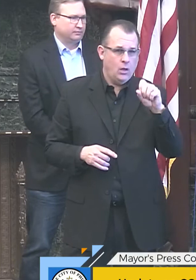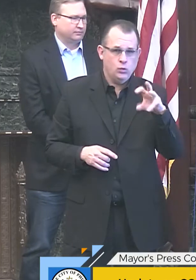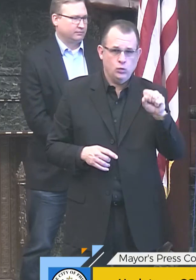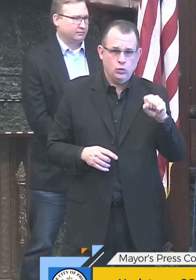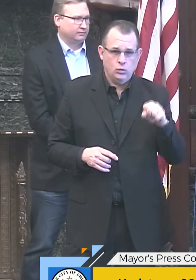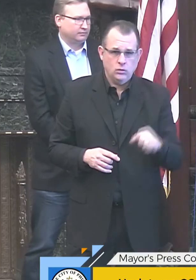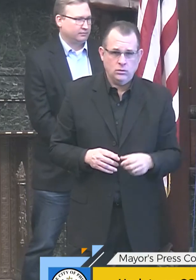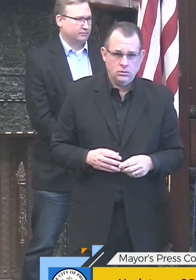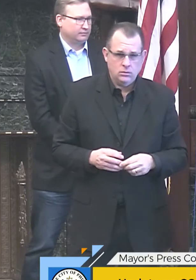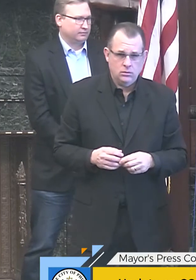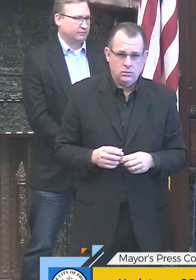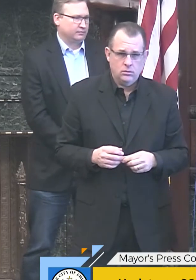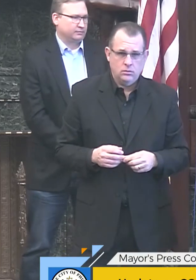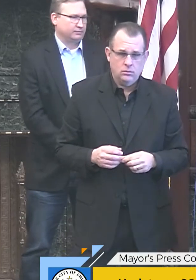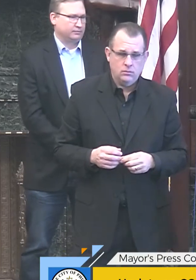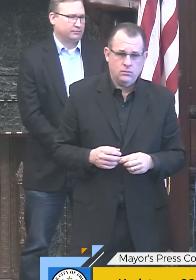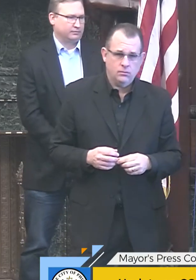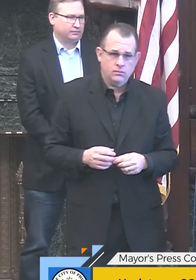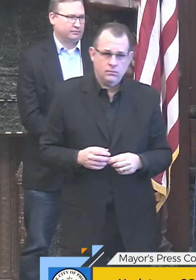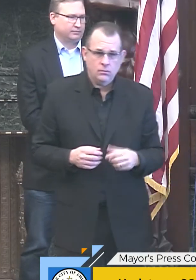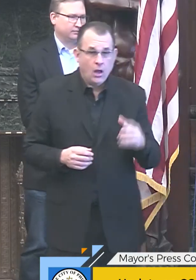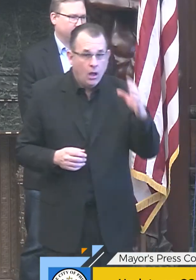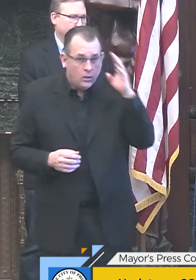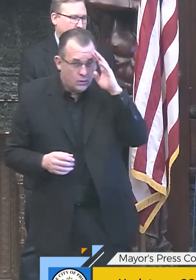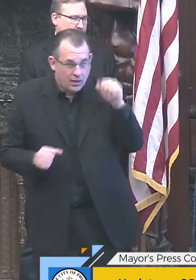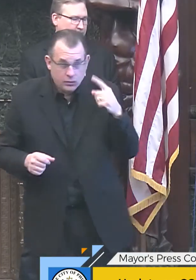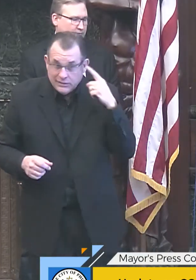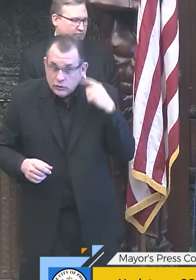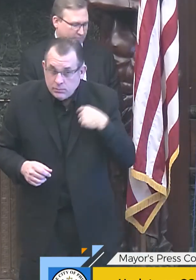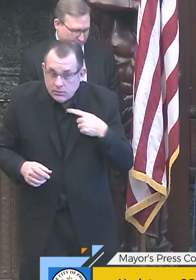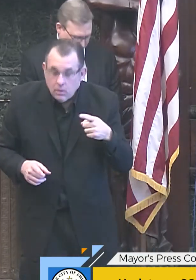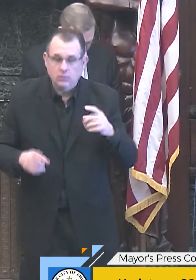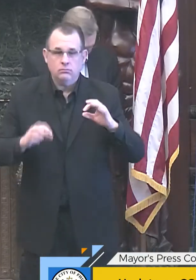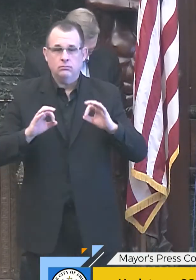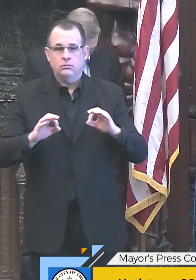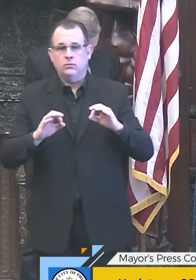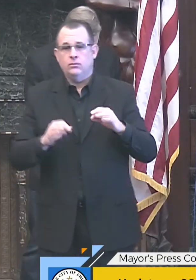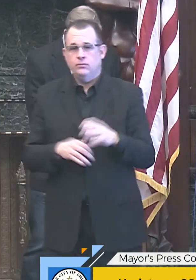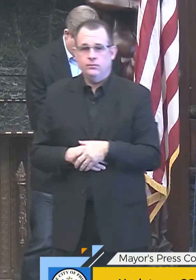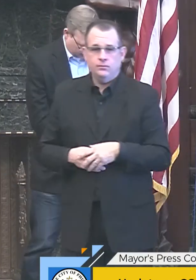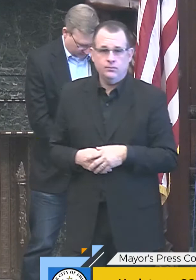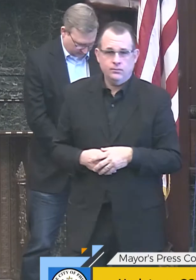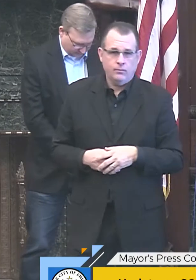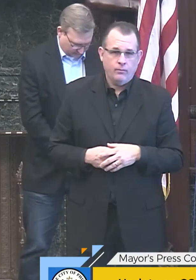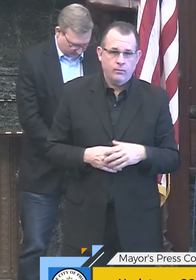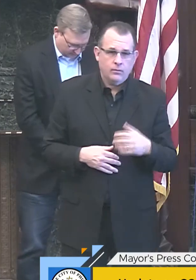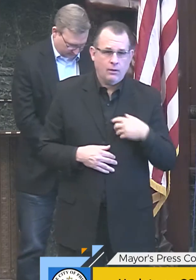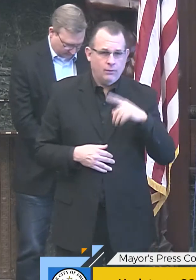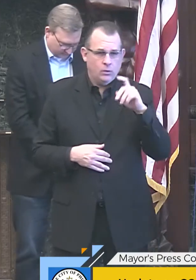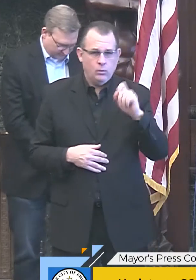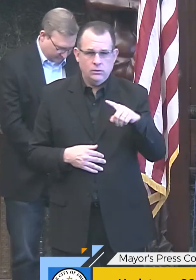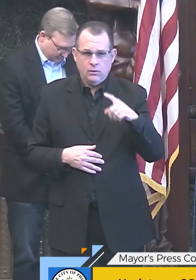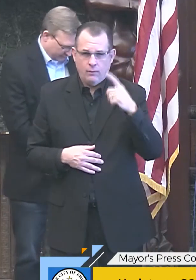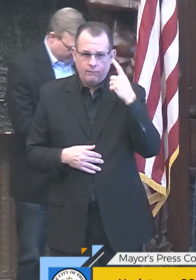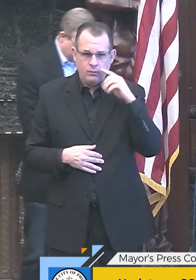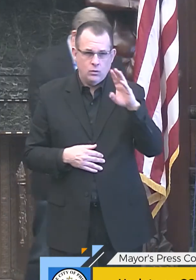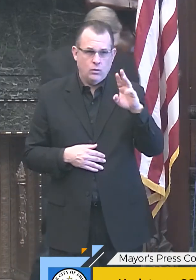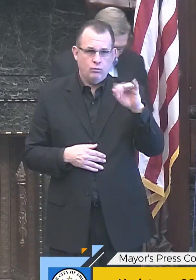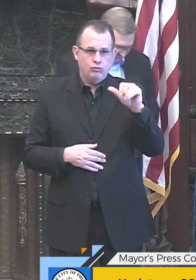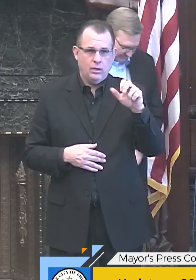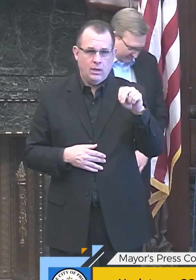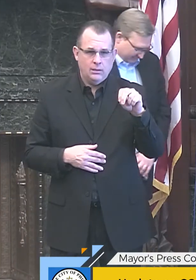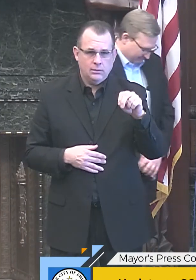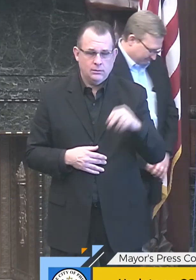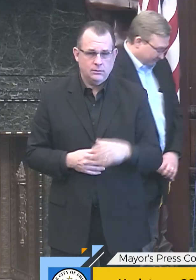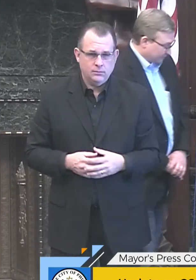Hi, you can hear me. Good afternoon, everyone. This question would be for Brian Abernathy.